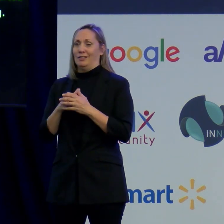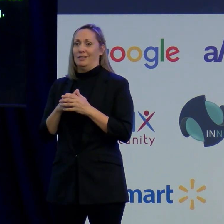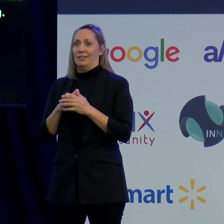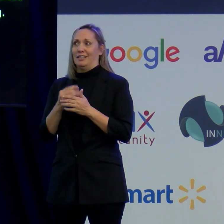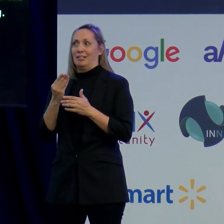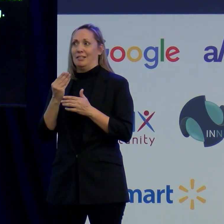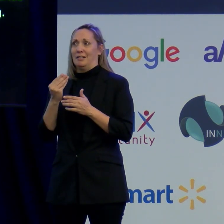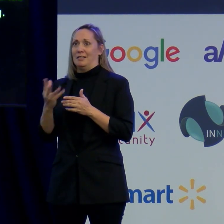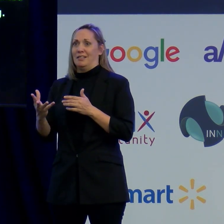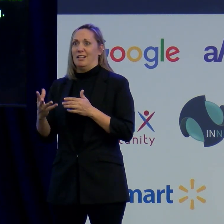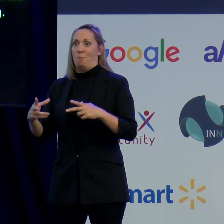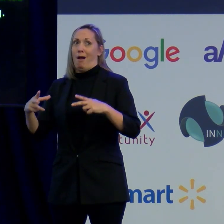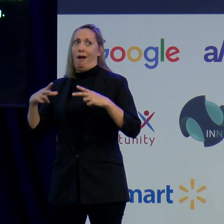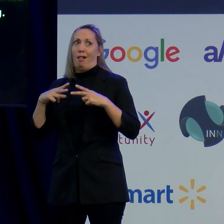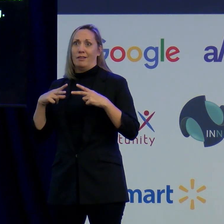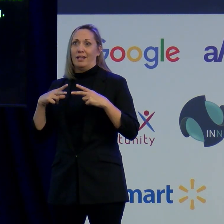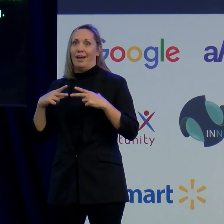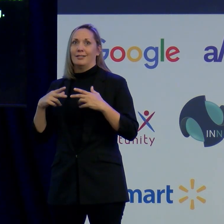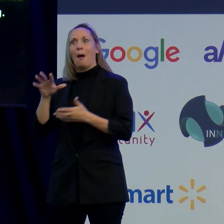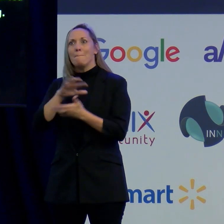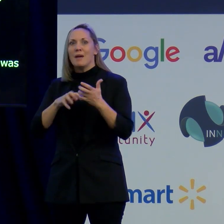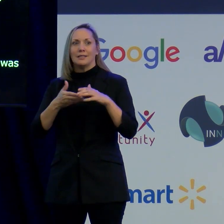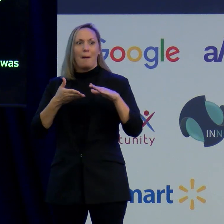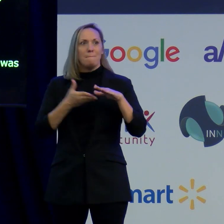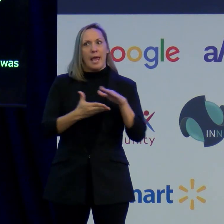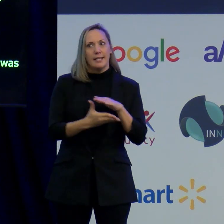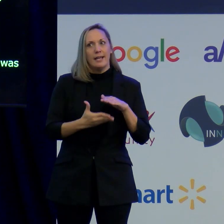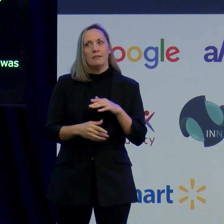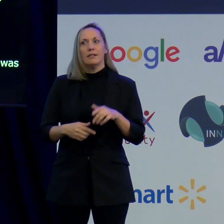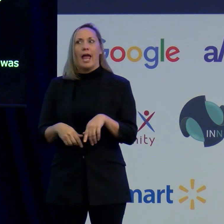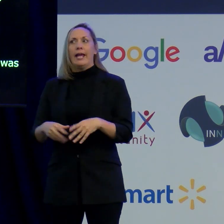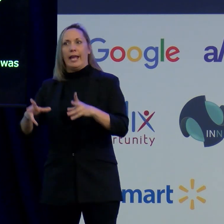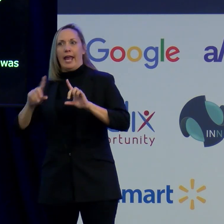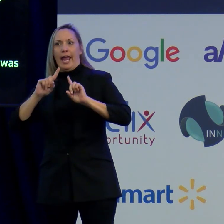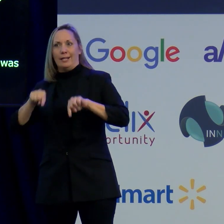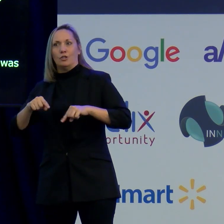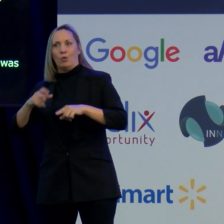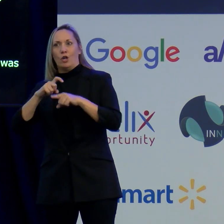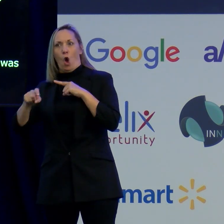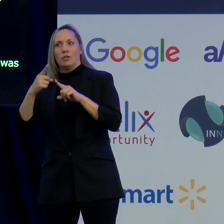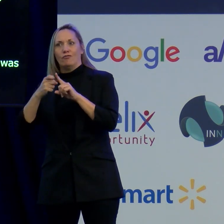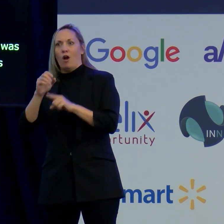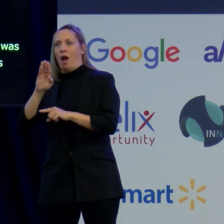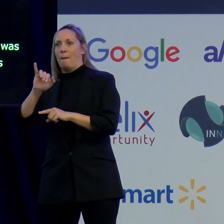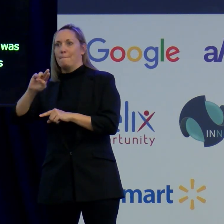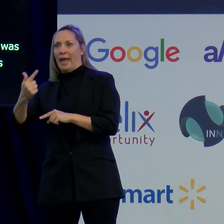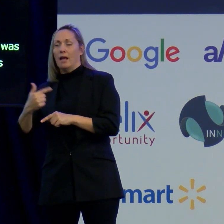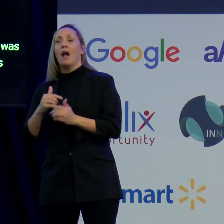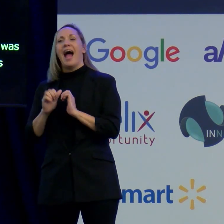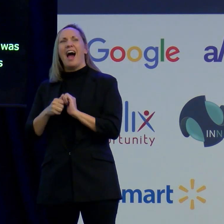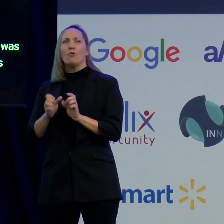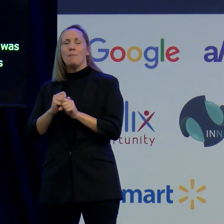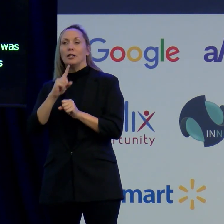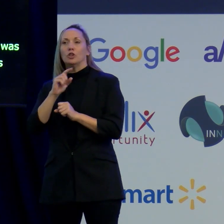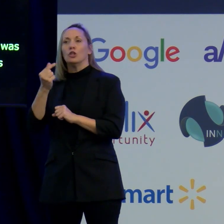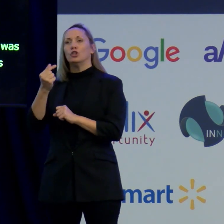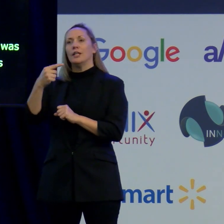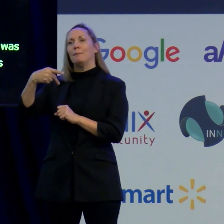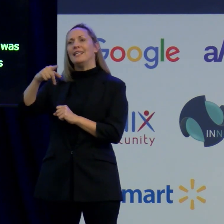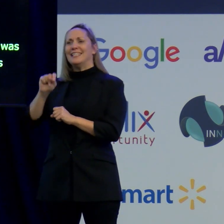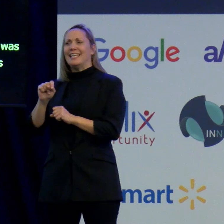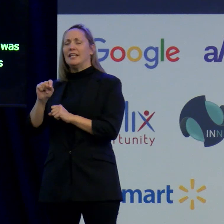my holiday was a mixture of baking and fielding calls from Bing. How do we make sure that GPT